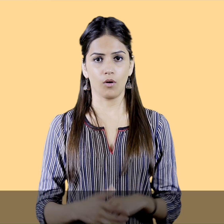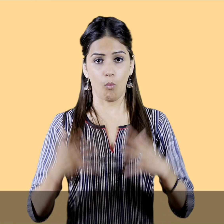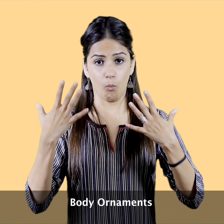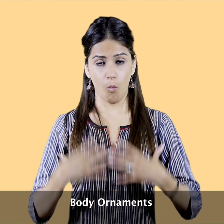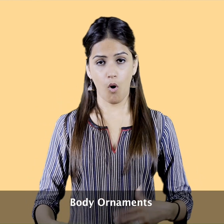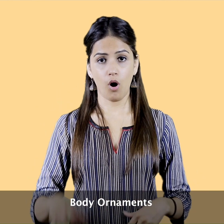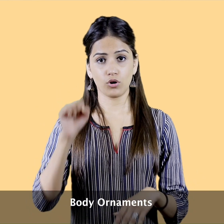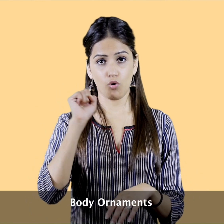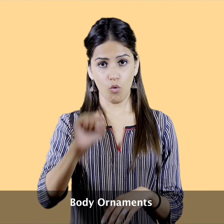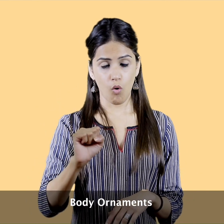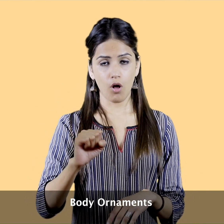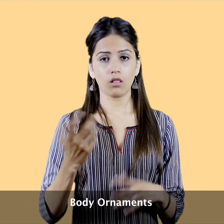body ornaments,